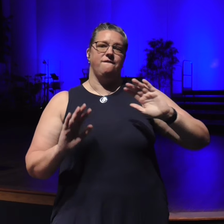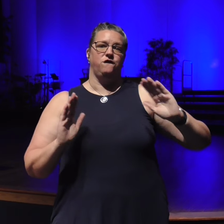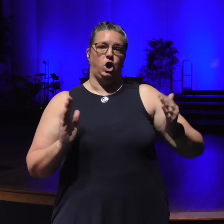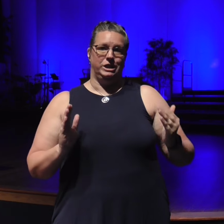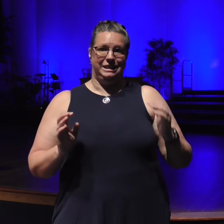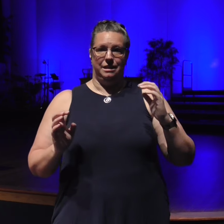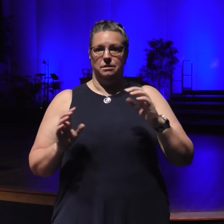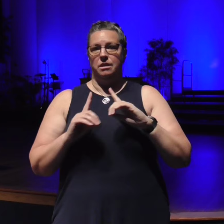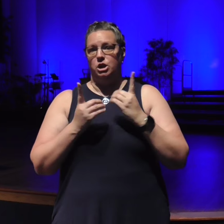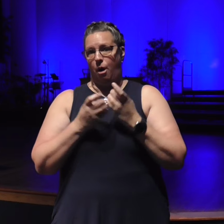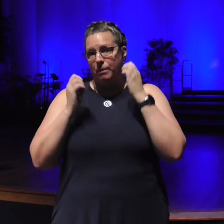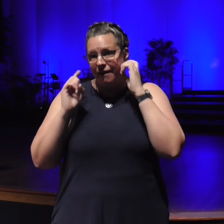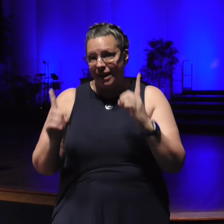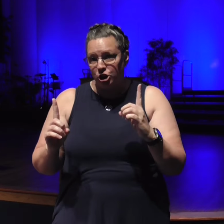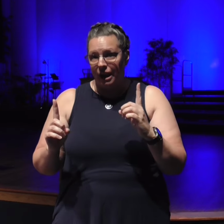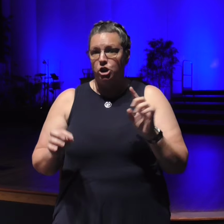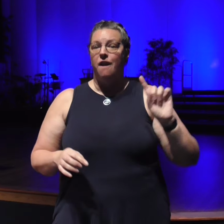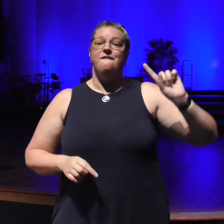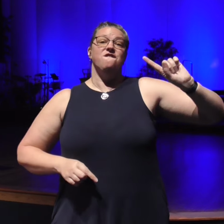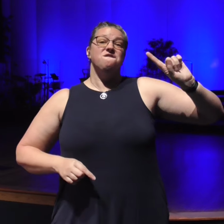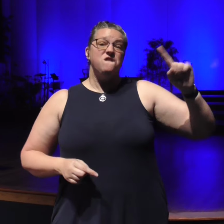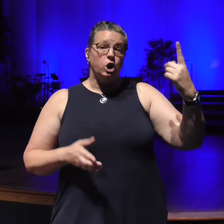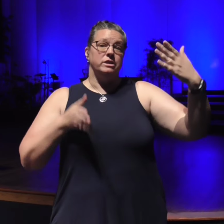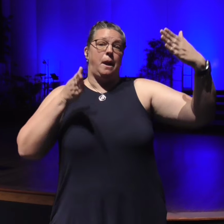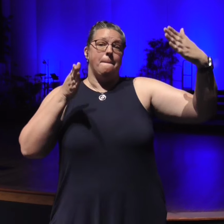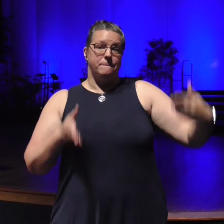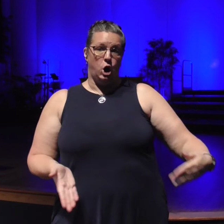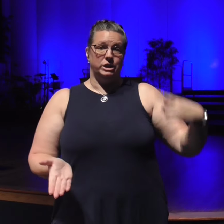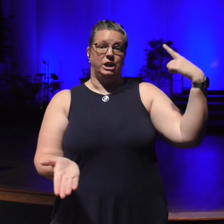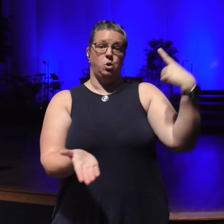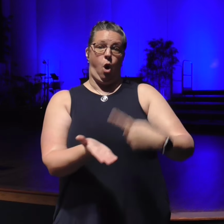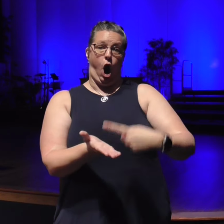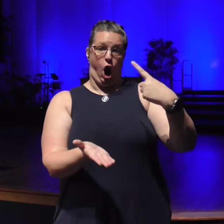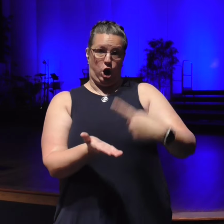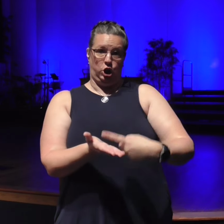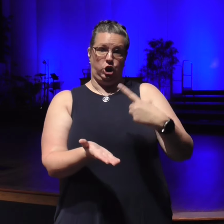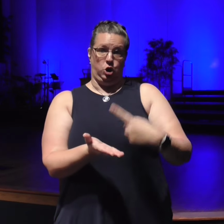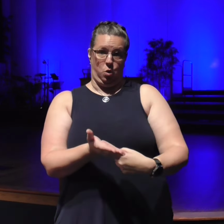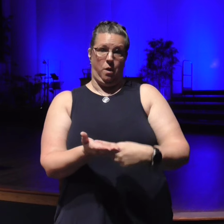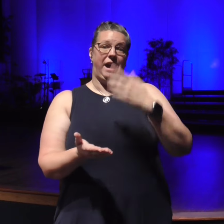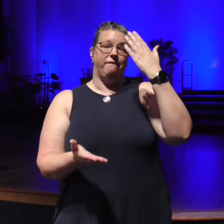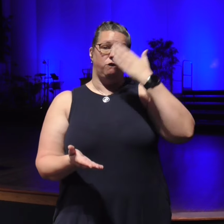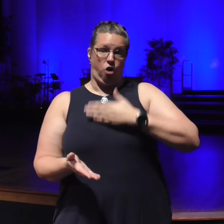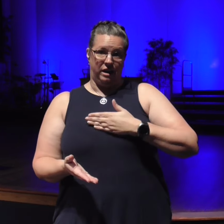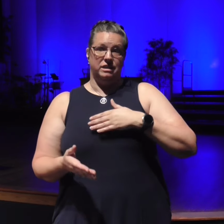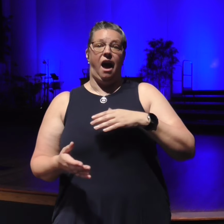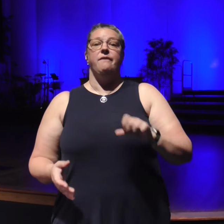the Supreme Court. And she won 9 out of her 10 arguments.